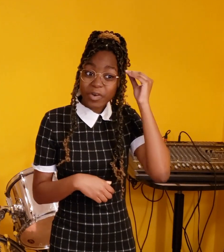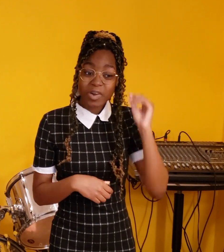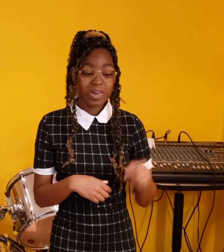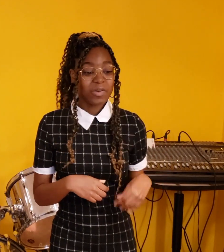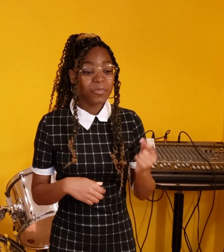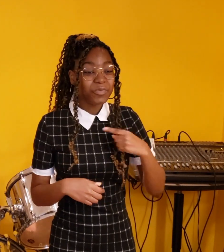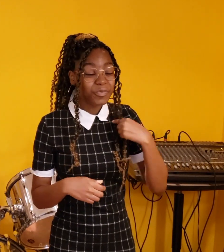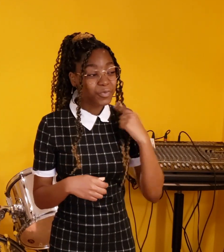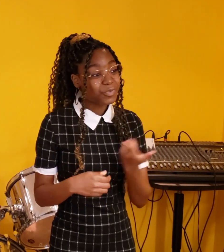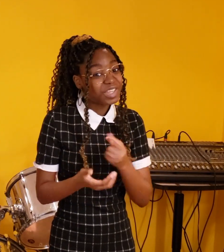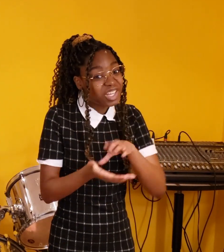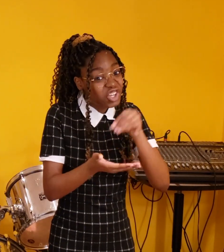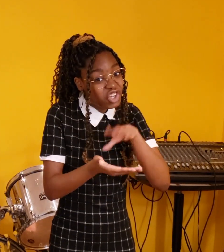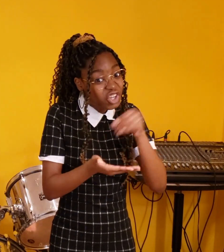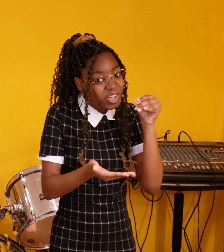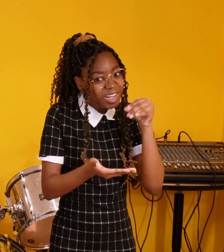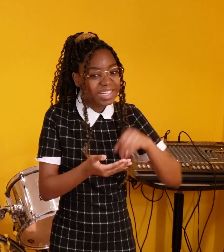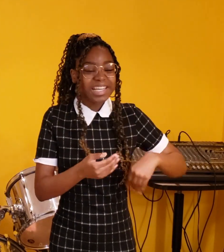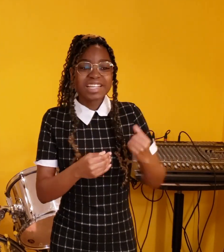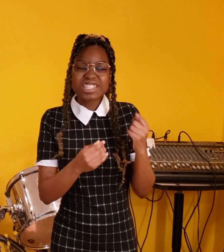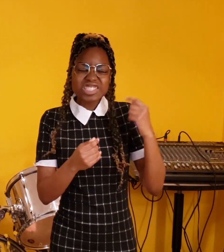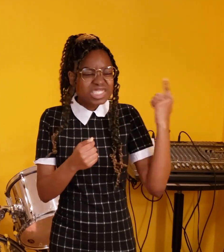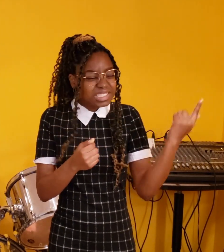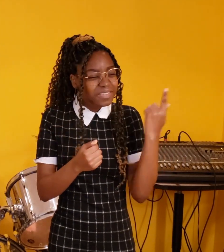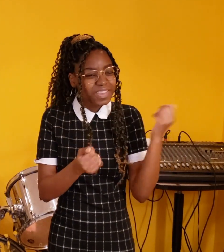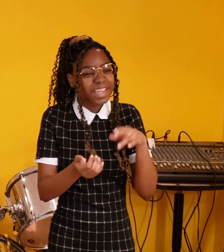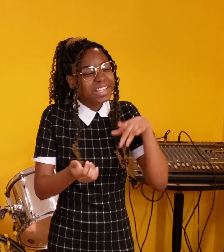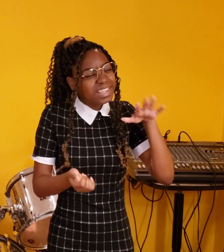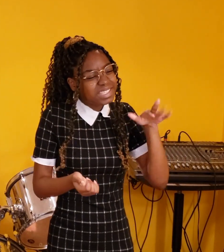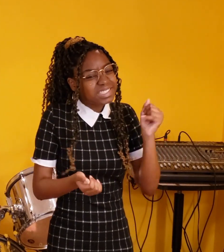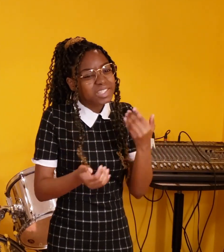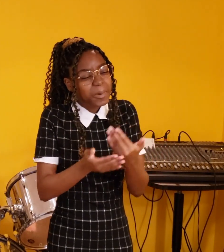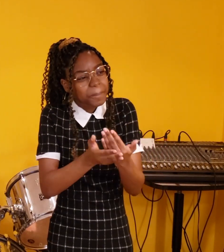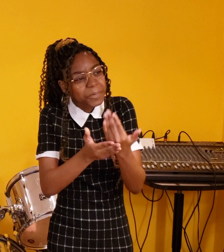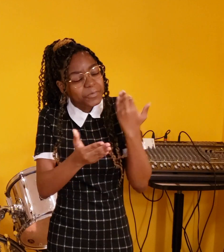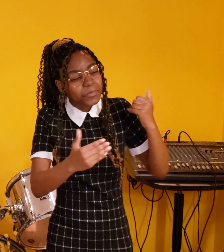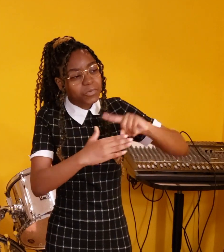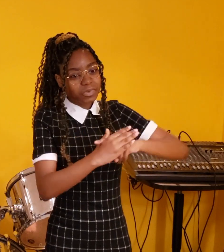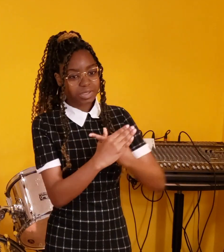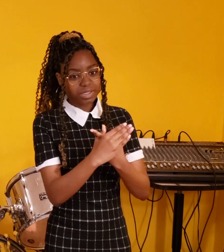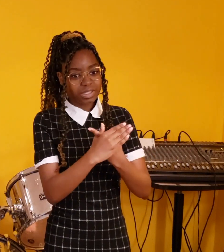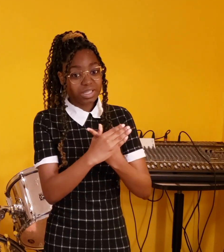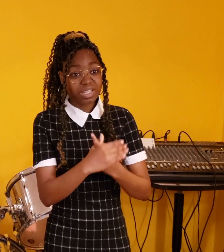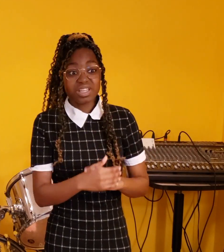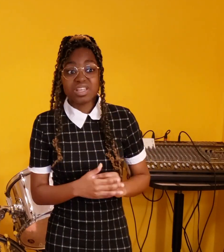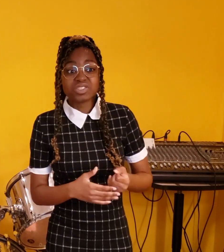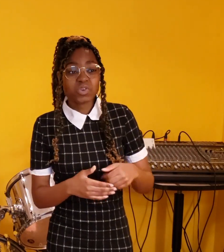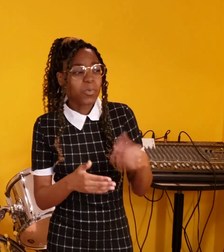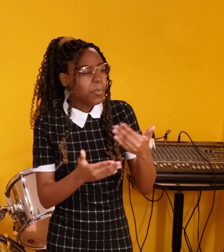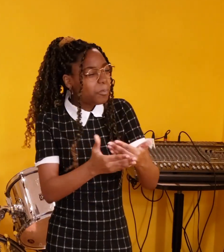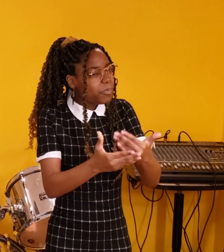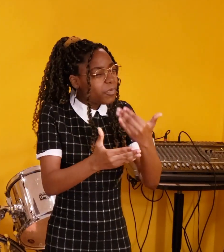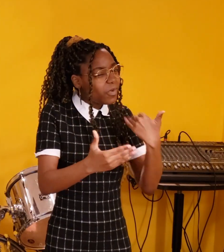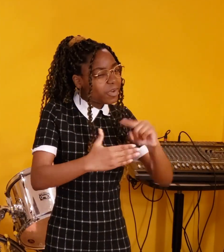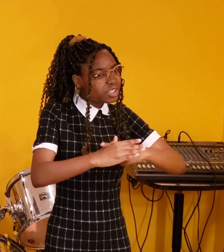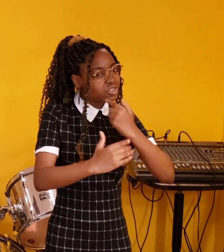glory. And that's what we know. That's how we know that before the ages began, God loved us.